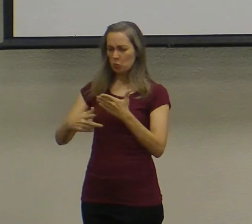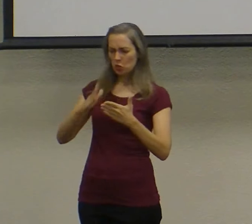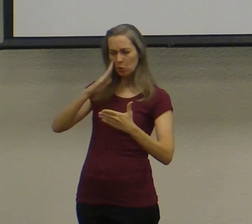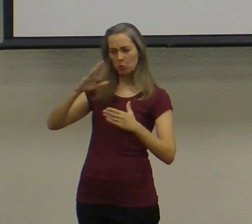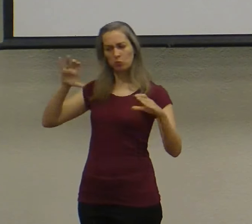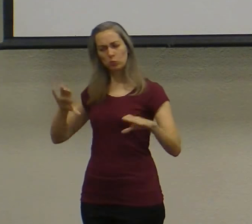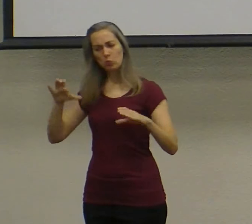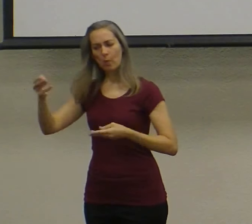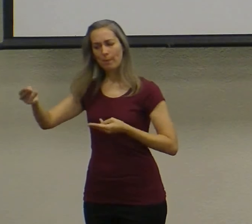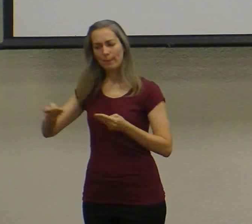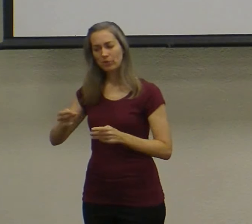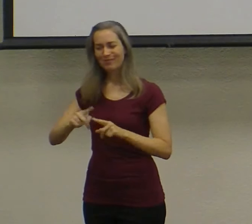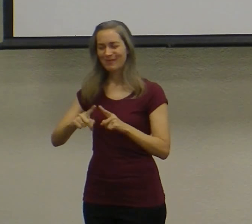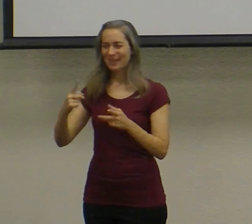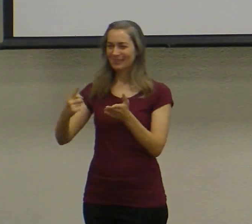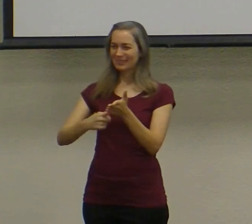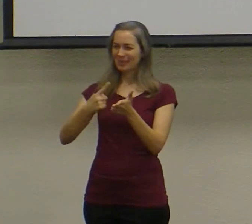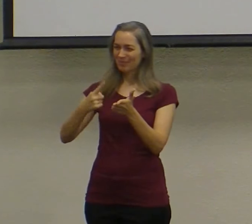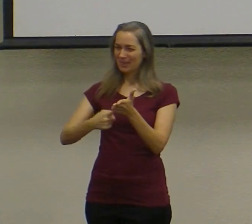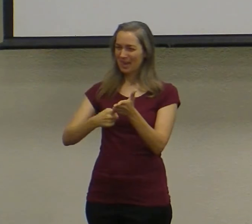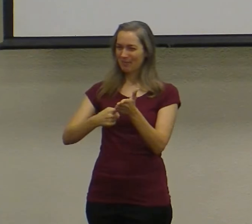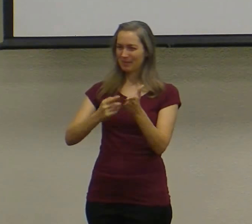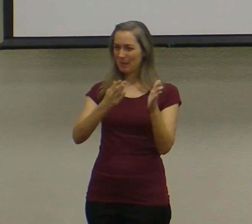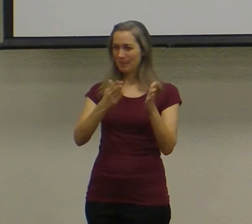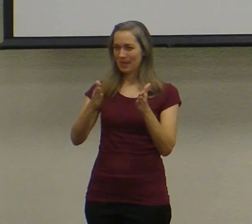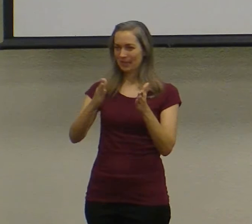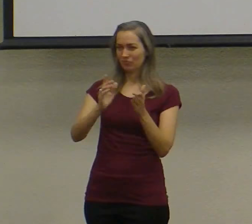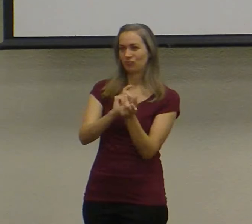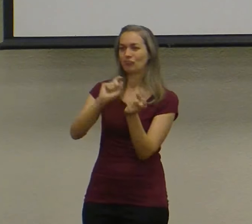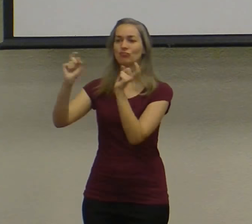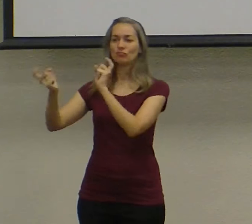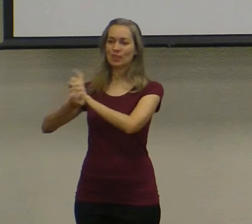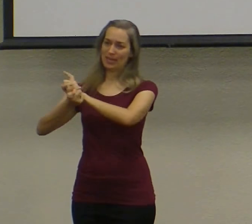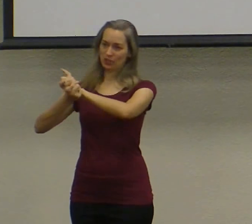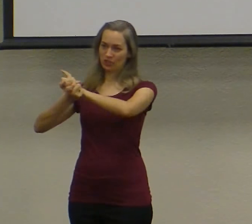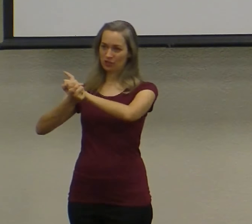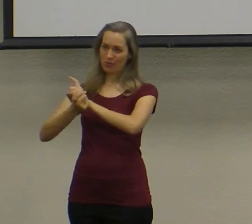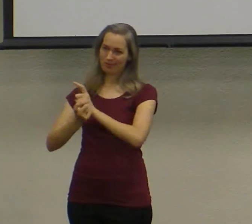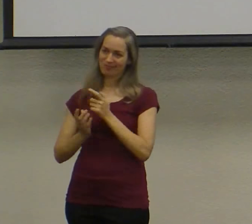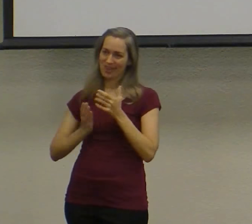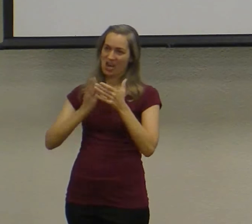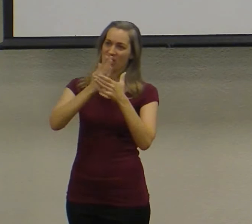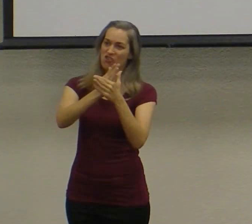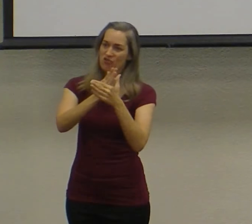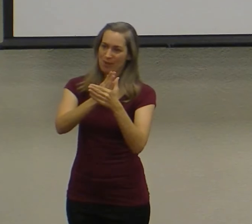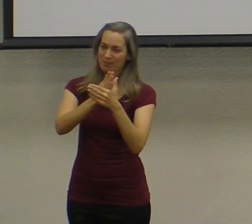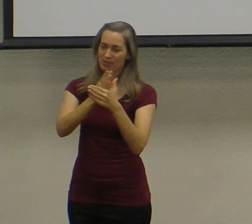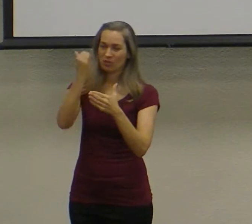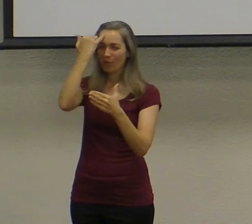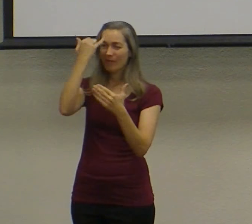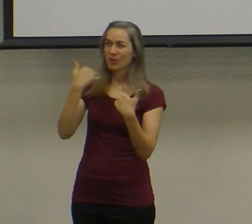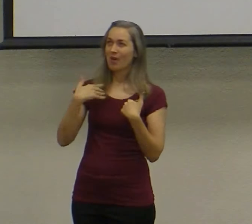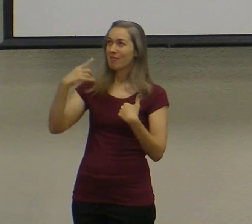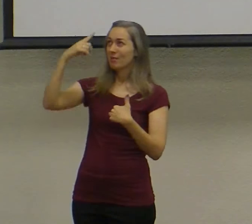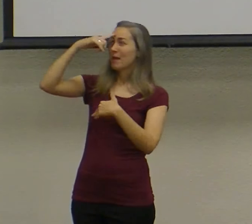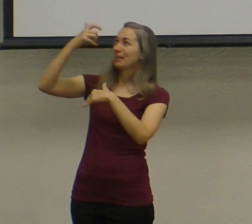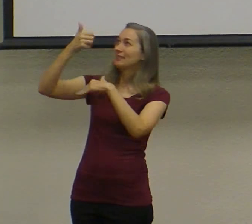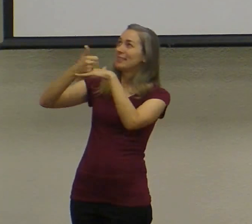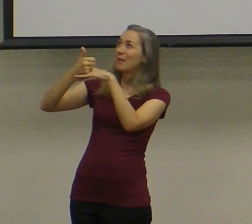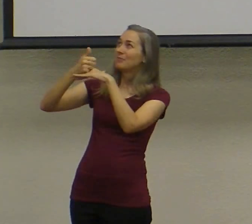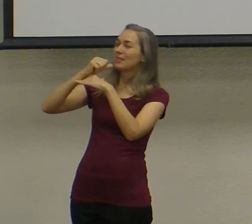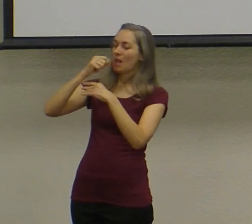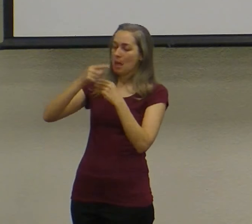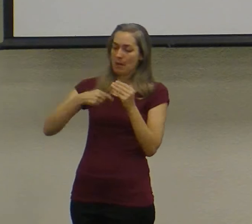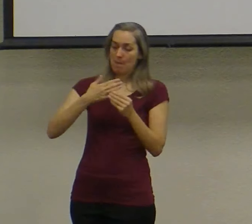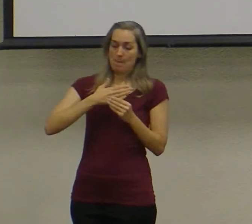ministry, but sometimes those plans get disrupted, sometimes those plans change. And as long as you keep the mindset of it's not about